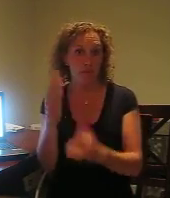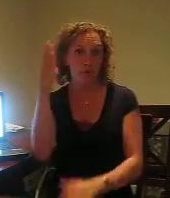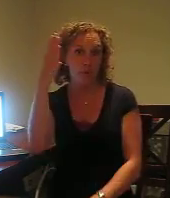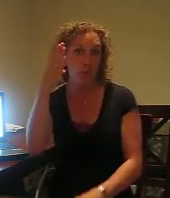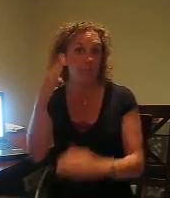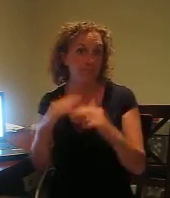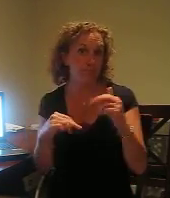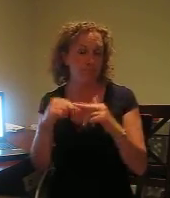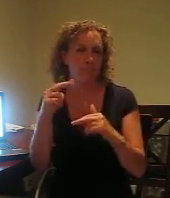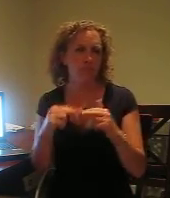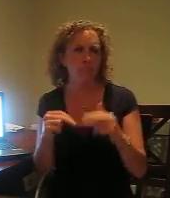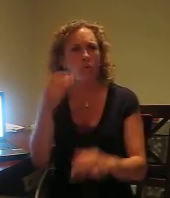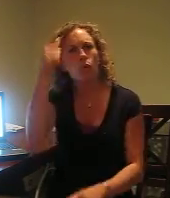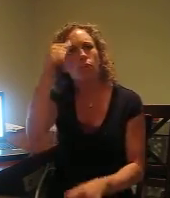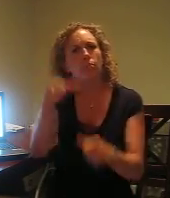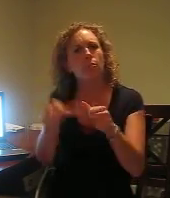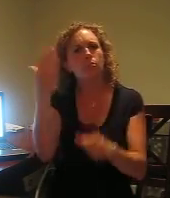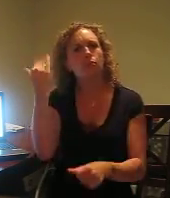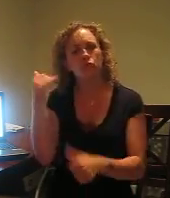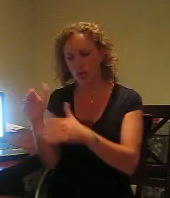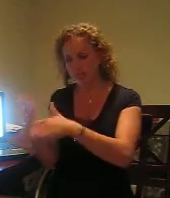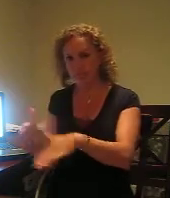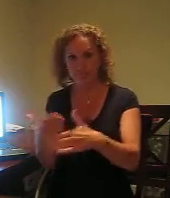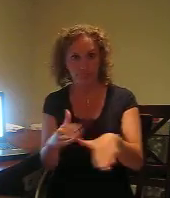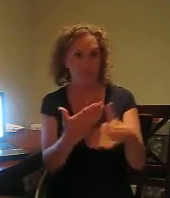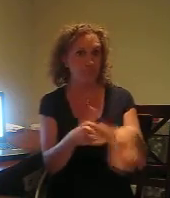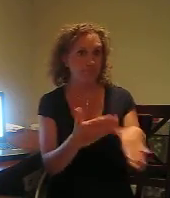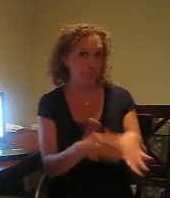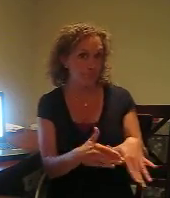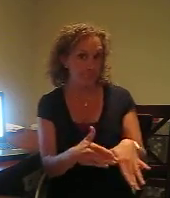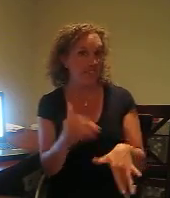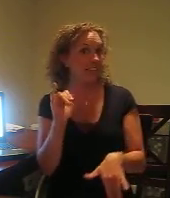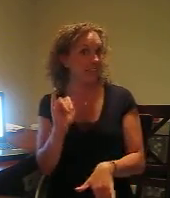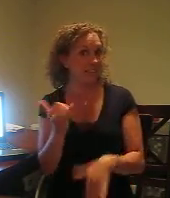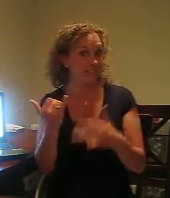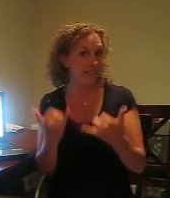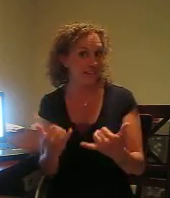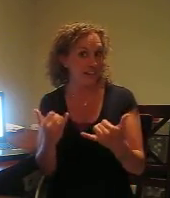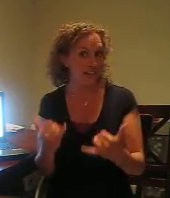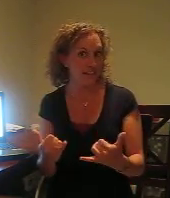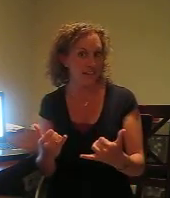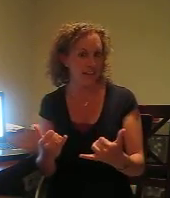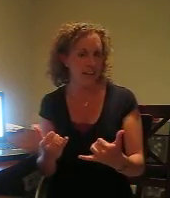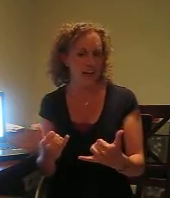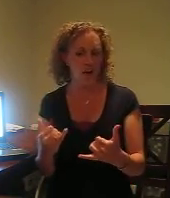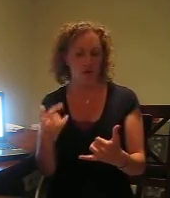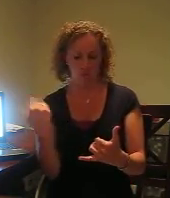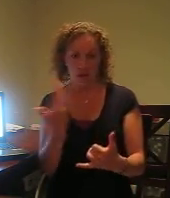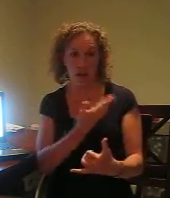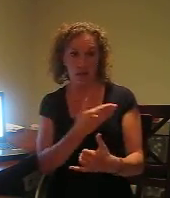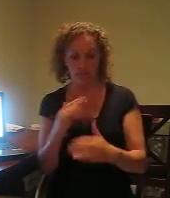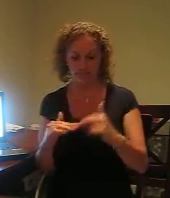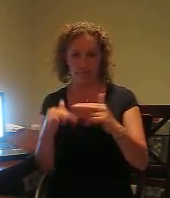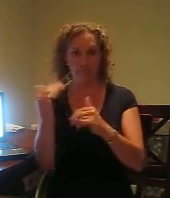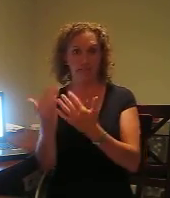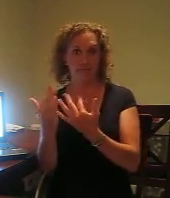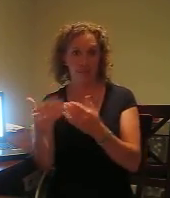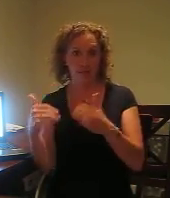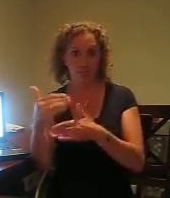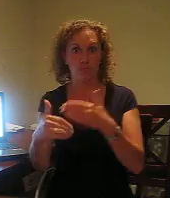that fuel wood up a few minutes ago? Well, now that's going to make this process much easier and much more effective.